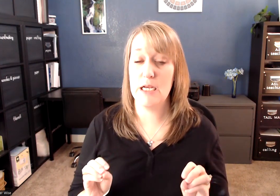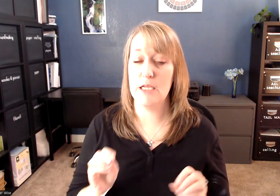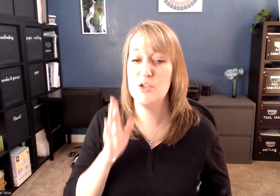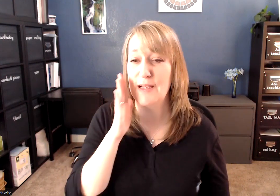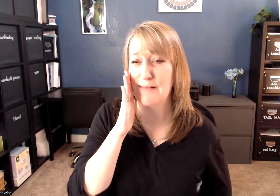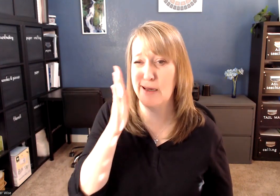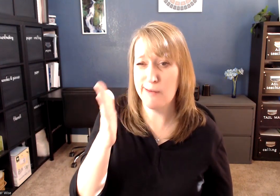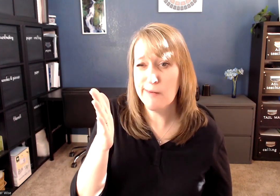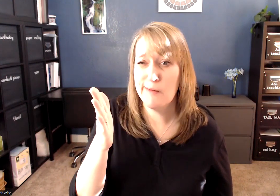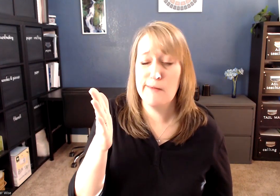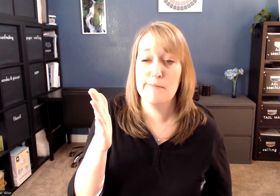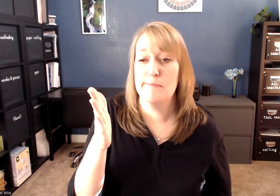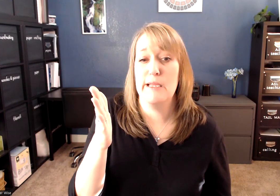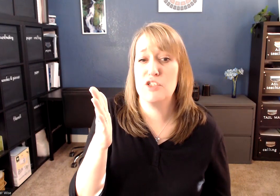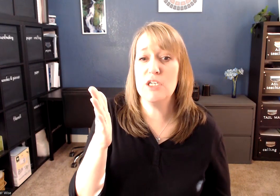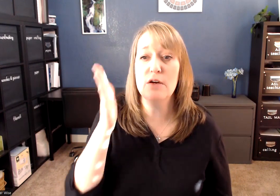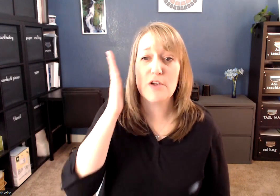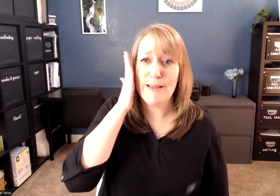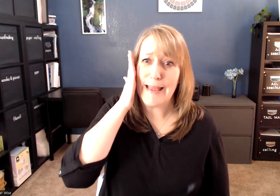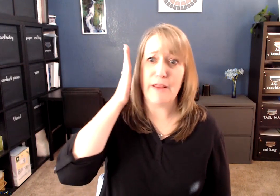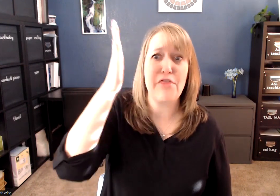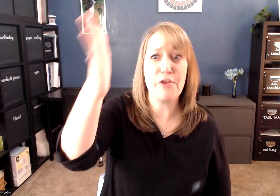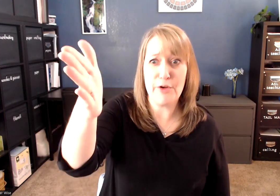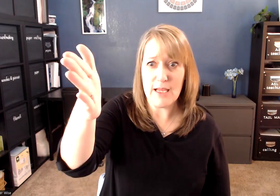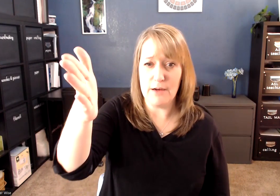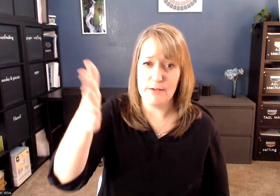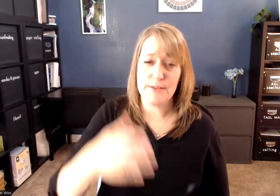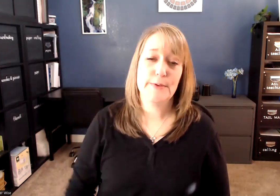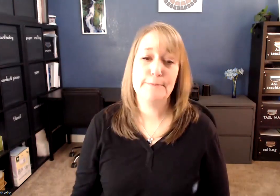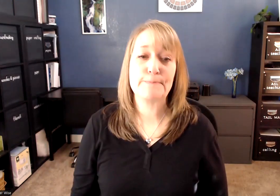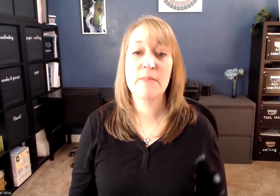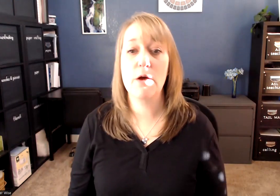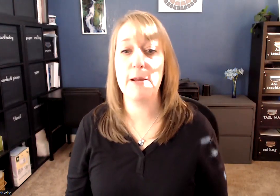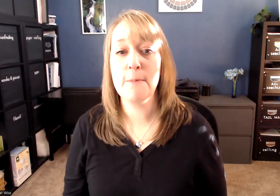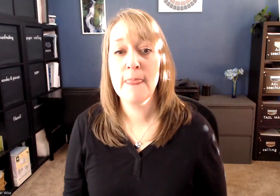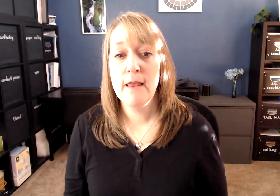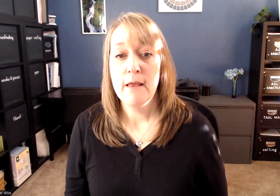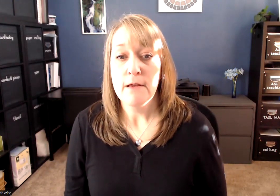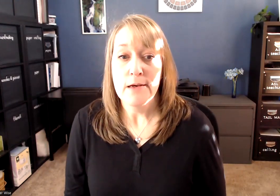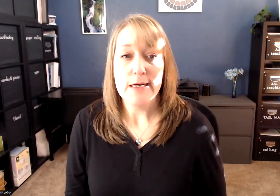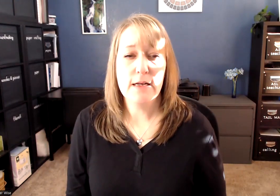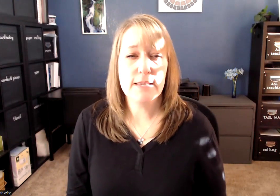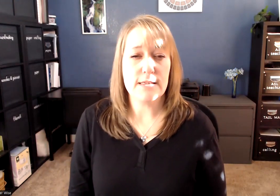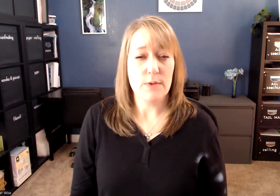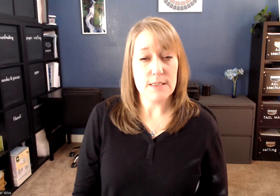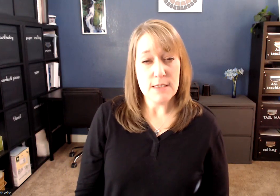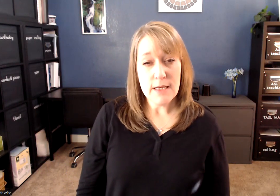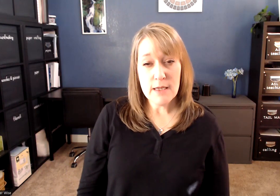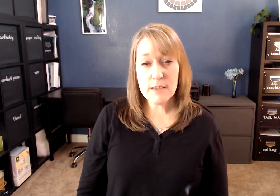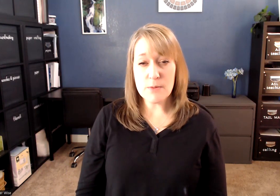meaning. Do you mean like next year, or you mean like in 30 years, right? Okay. Let's see, what is next? Where